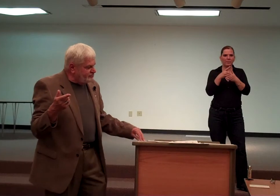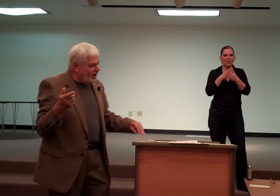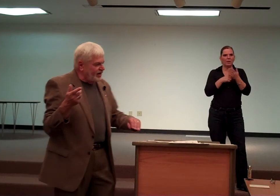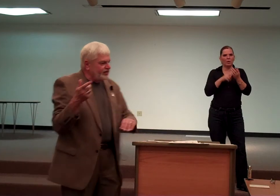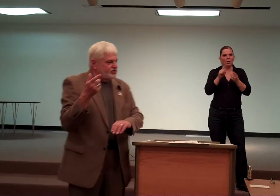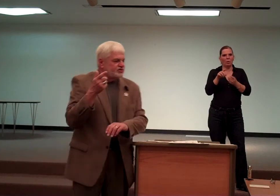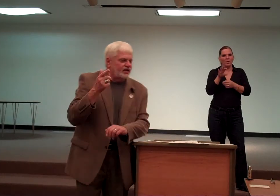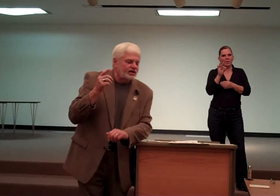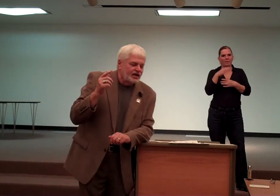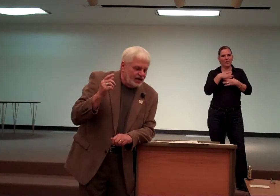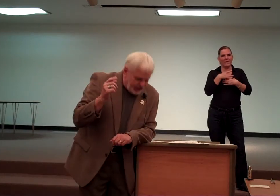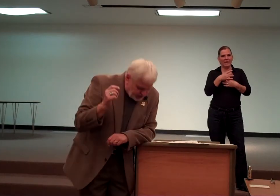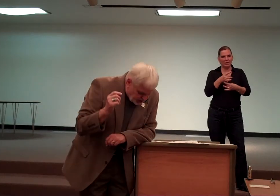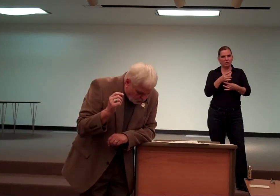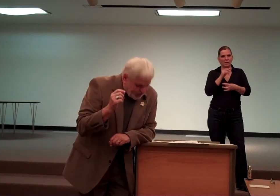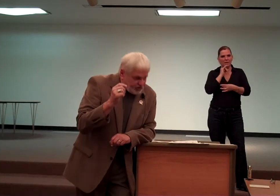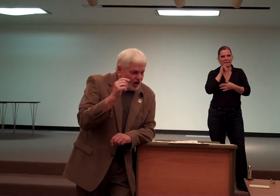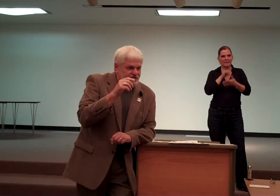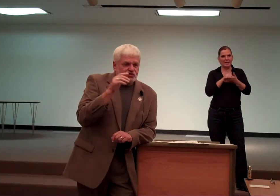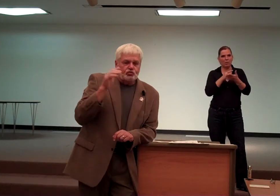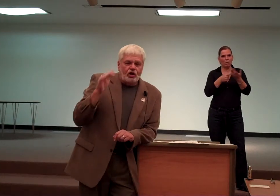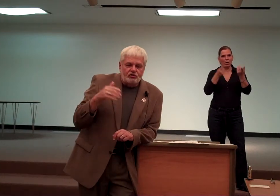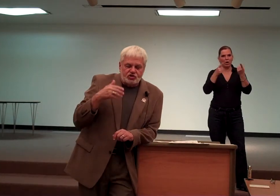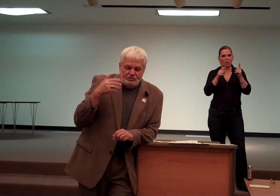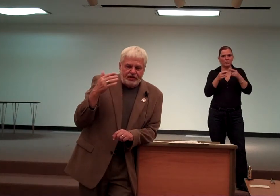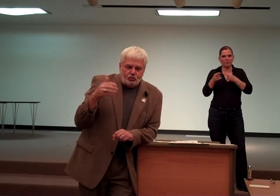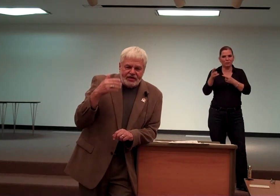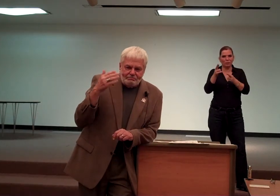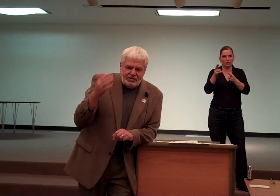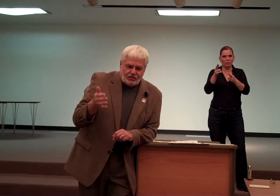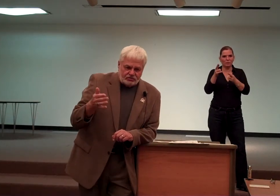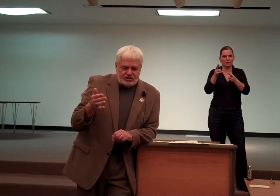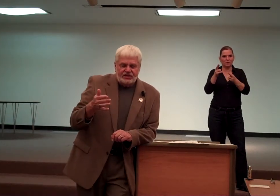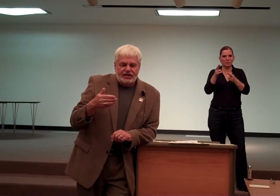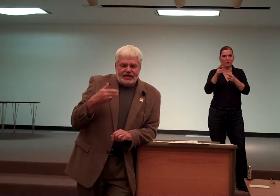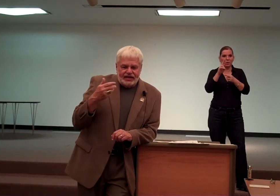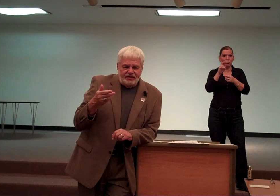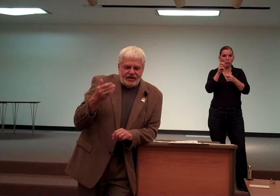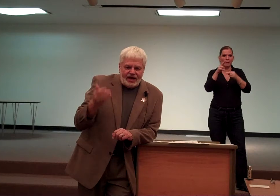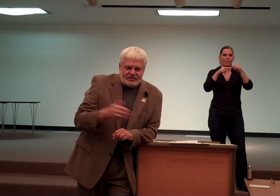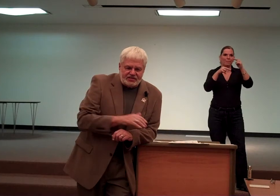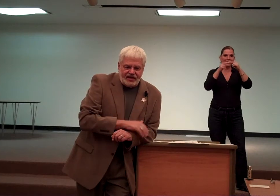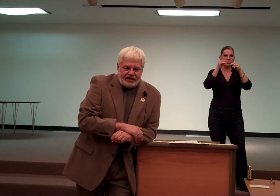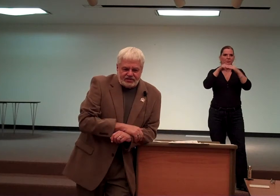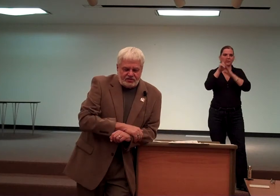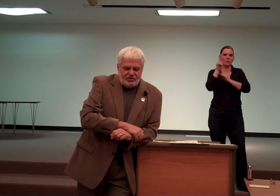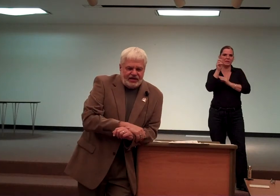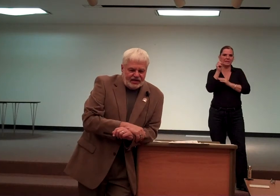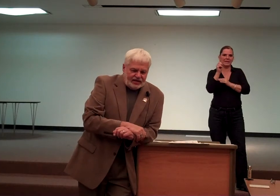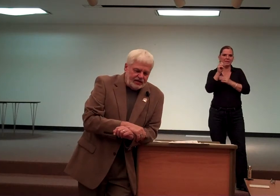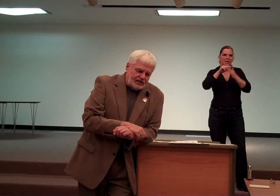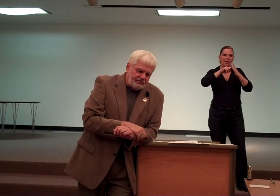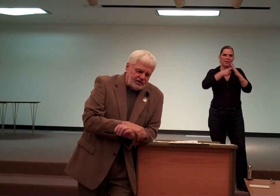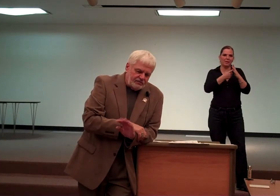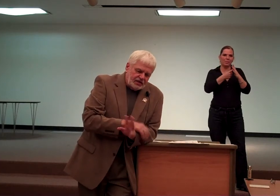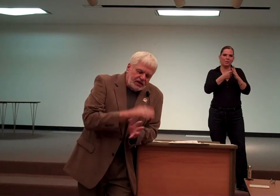What you might find interesting is that what causes roads to be rebuilt in the United States at